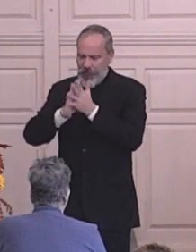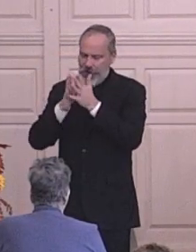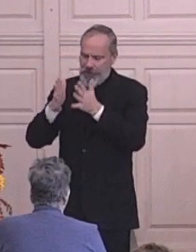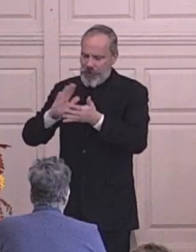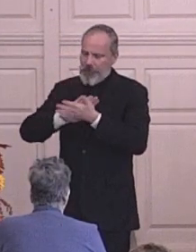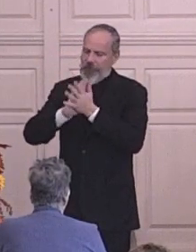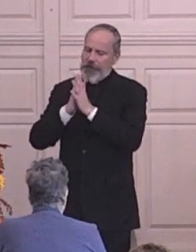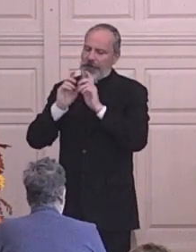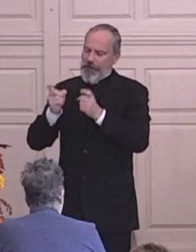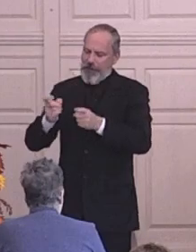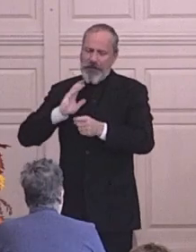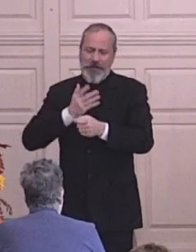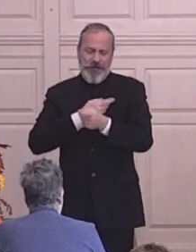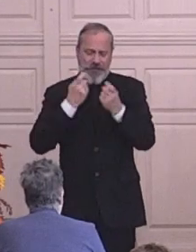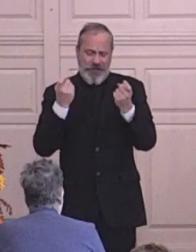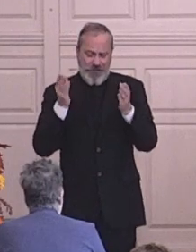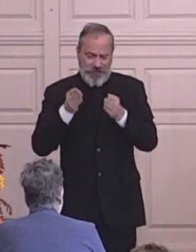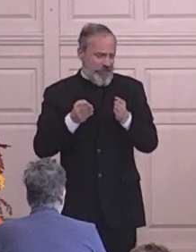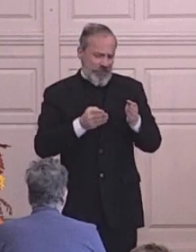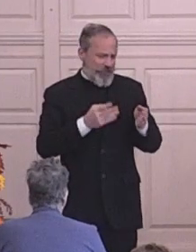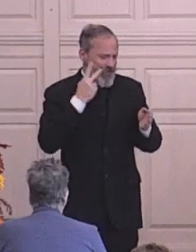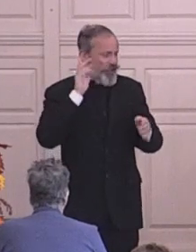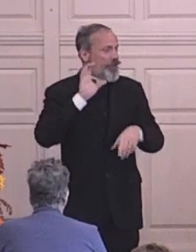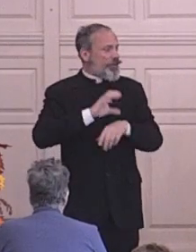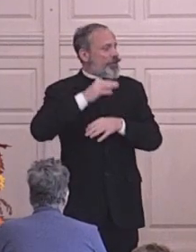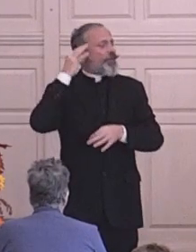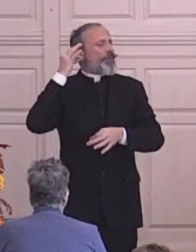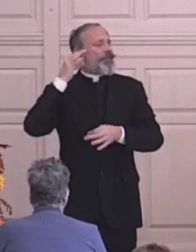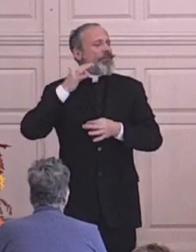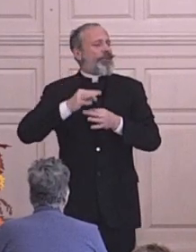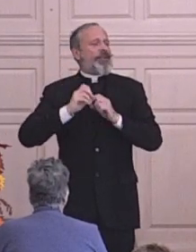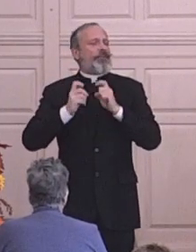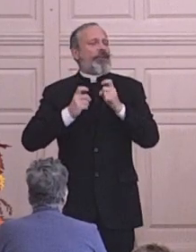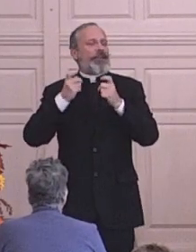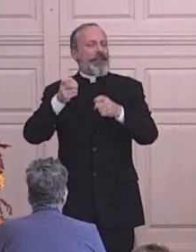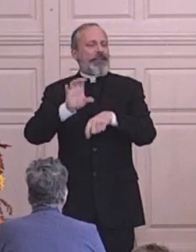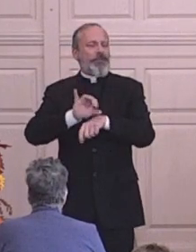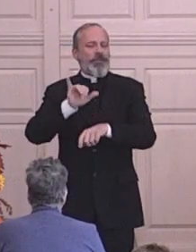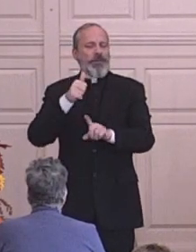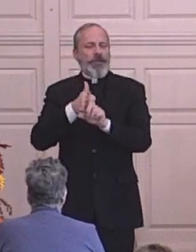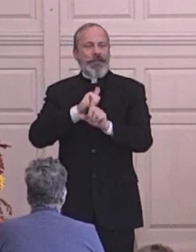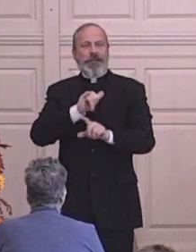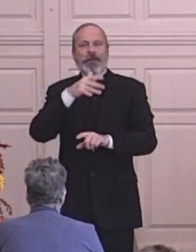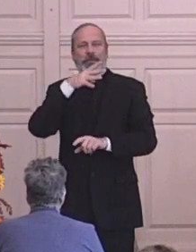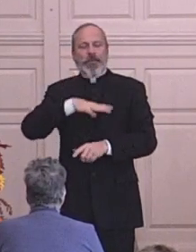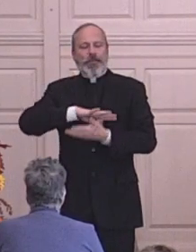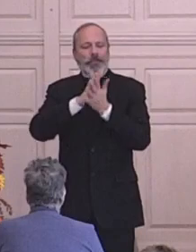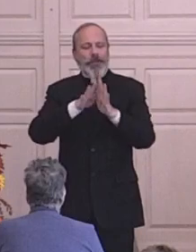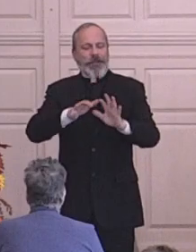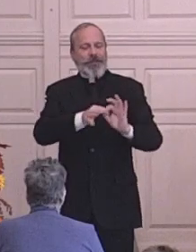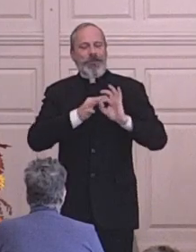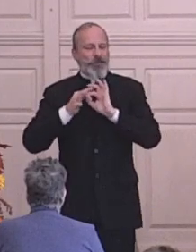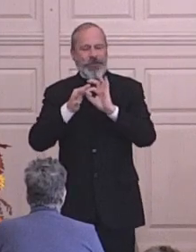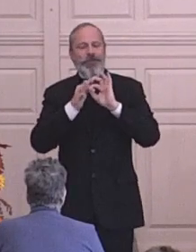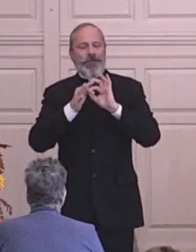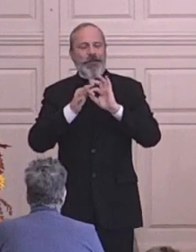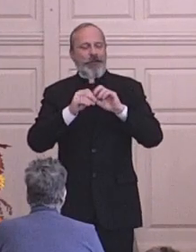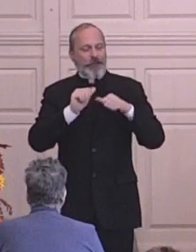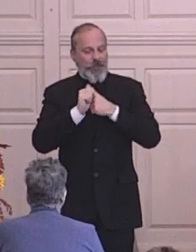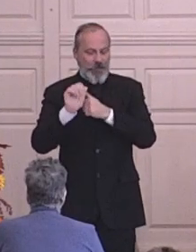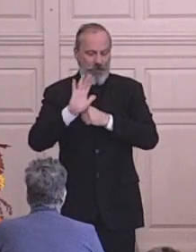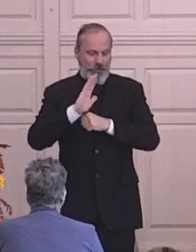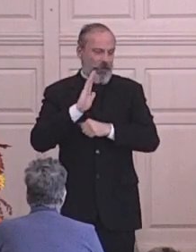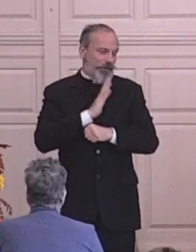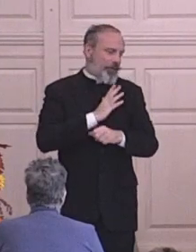you, look not on our sins, but on the faith of your church, and graciously grant her peace and unity in accordance with your